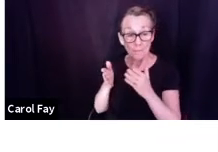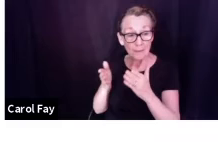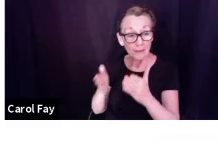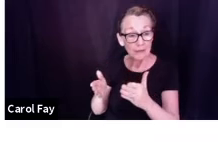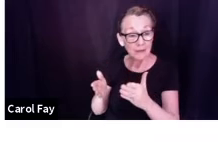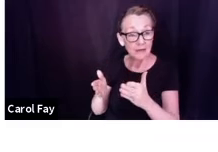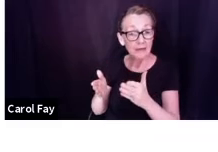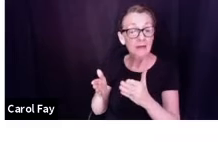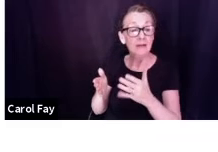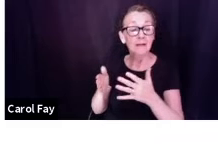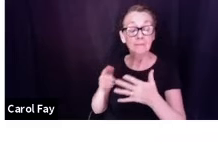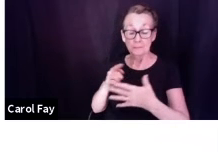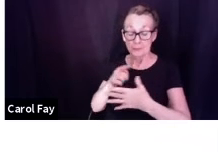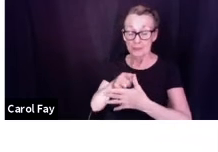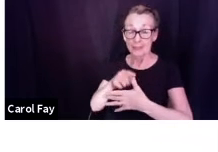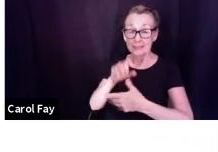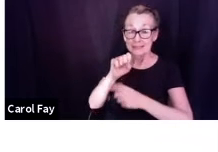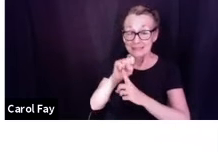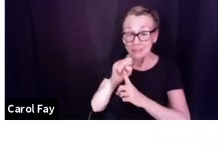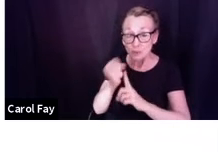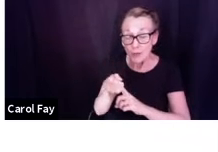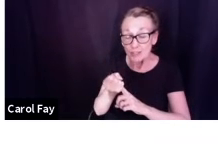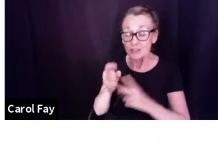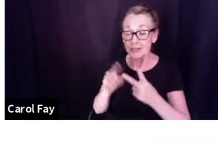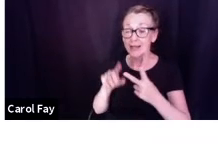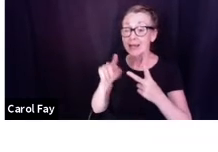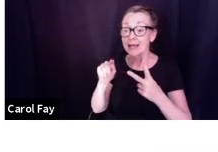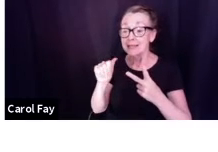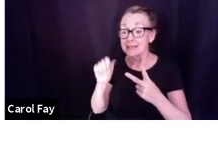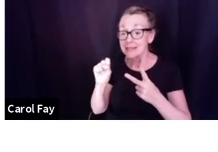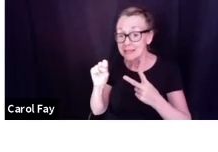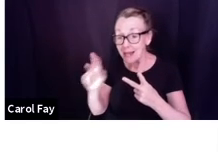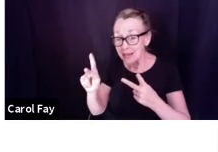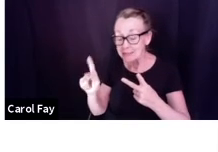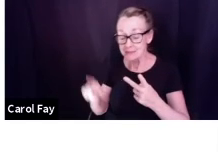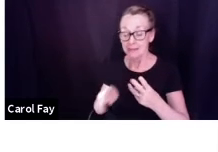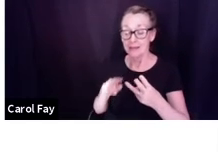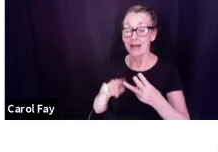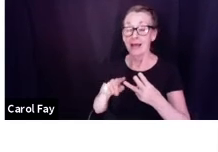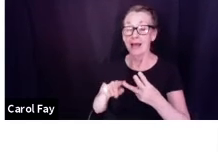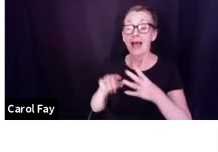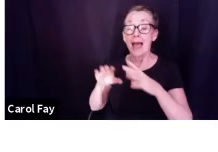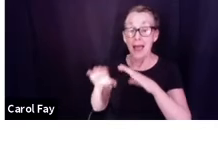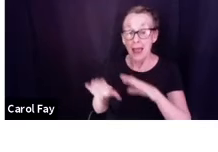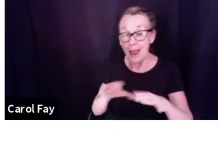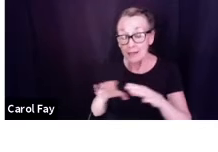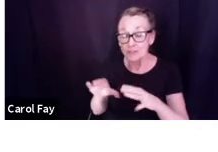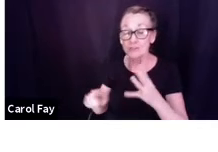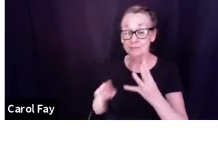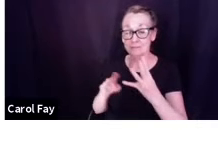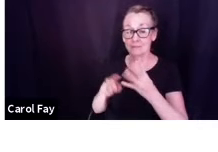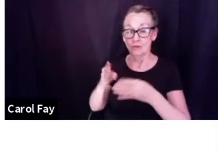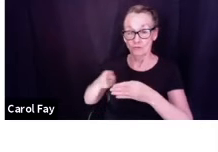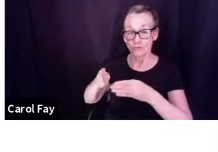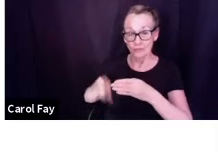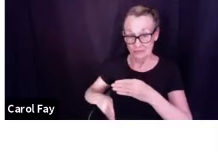there was a situation, task, action, and result about in answering these questions. And